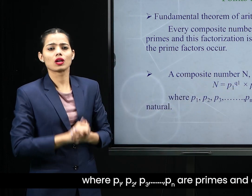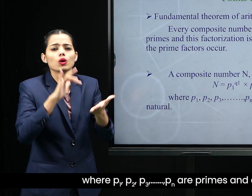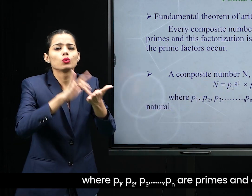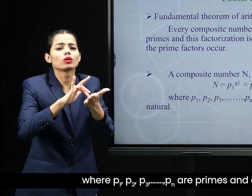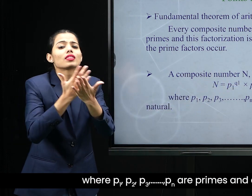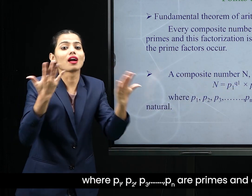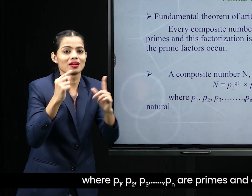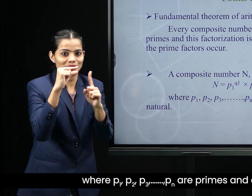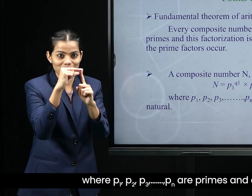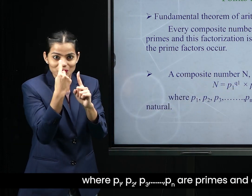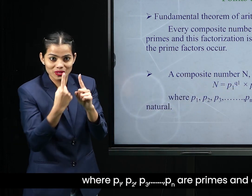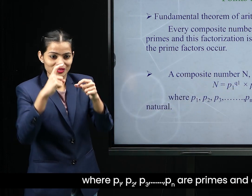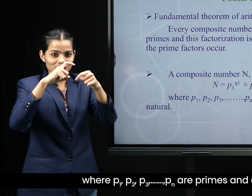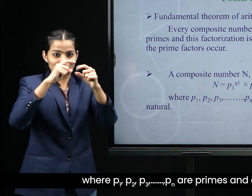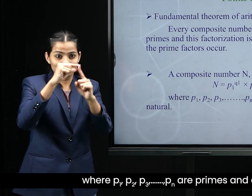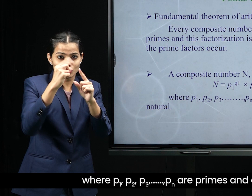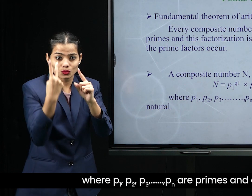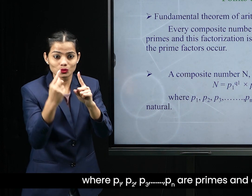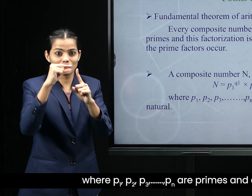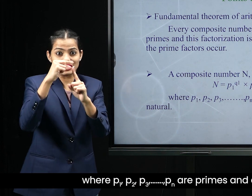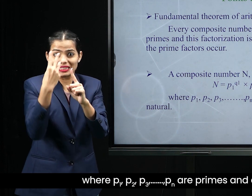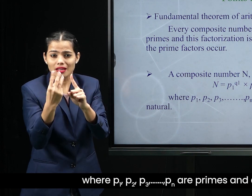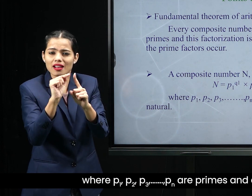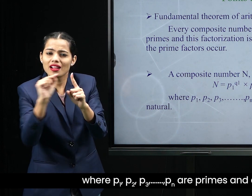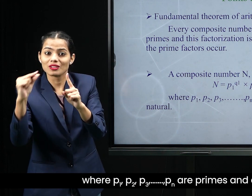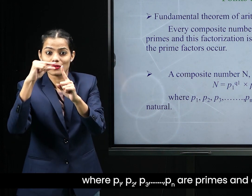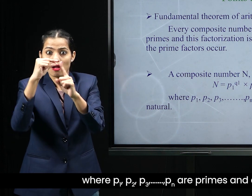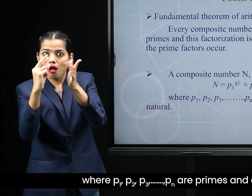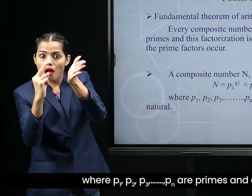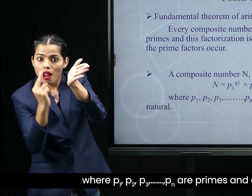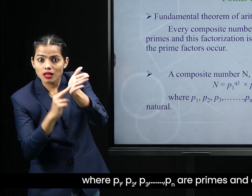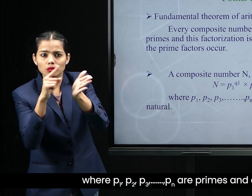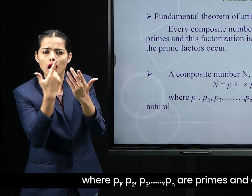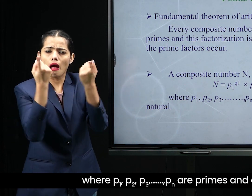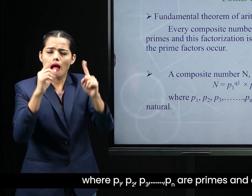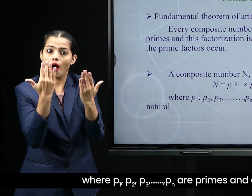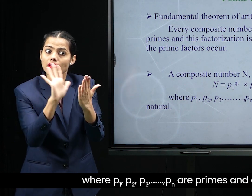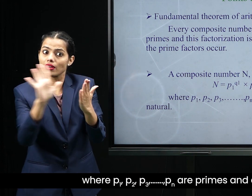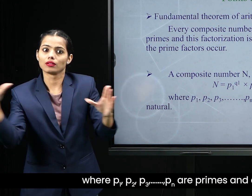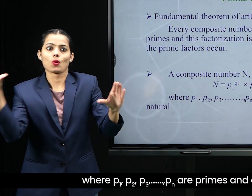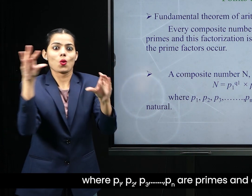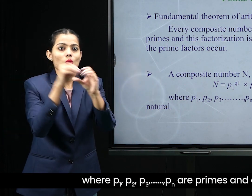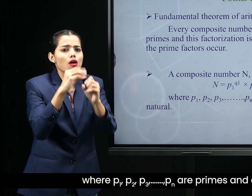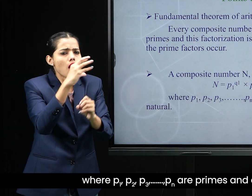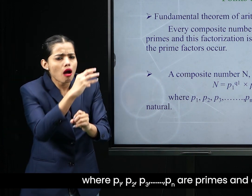where p1, p2, p3 and so on, pn are primes and